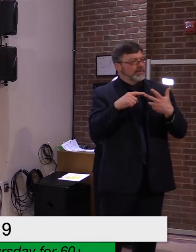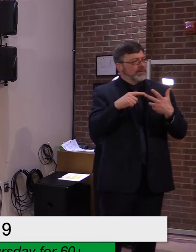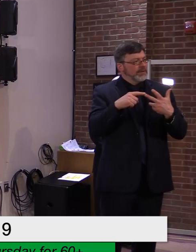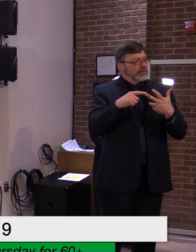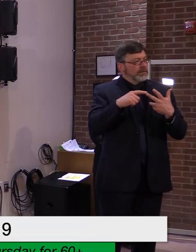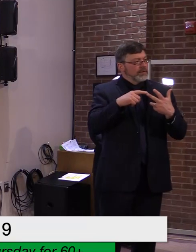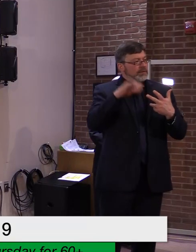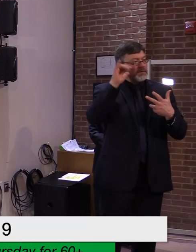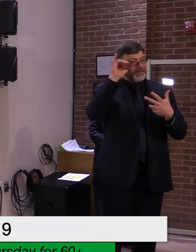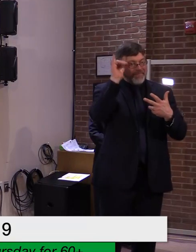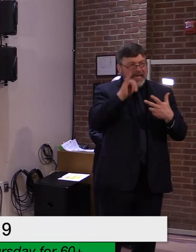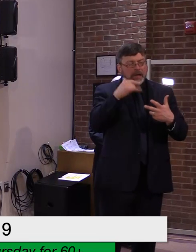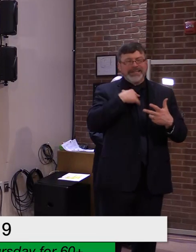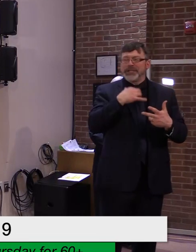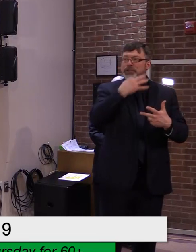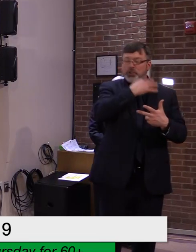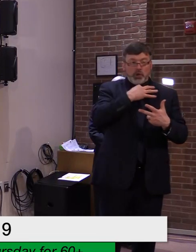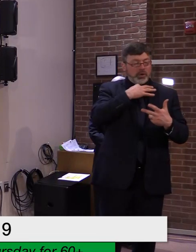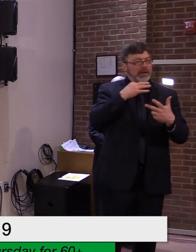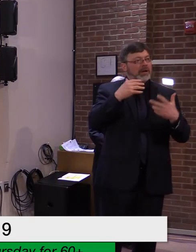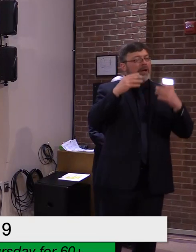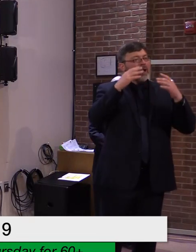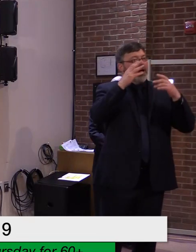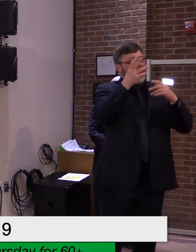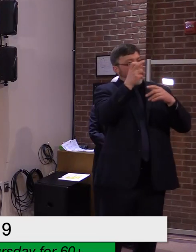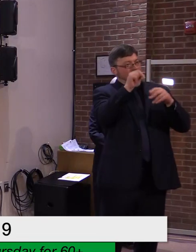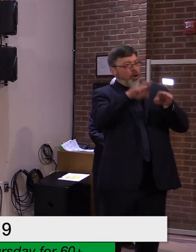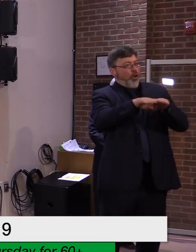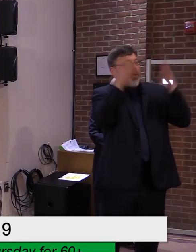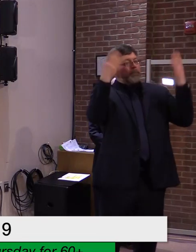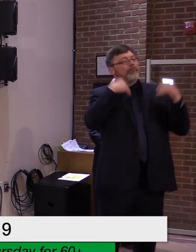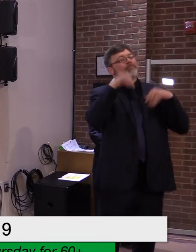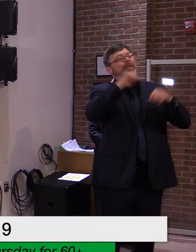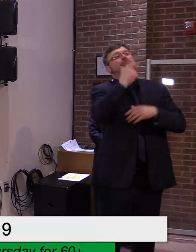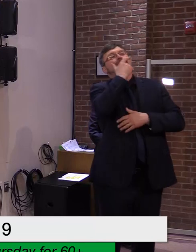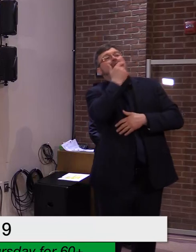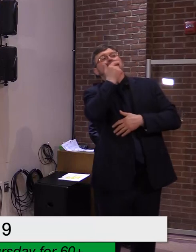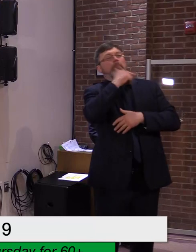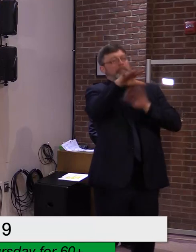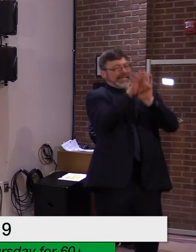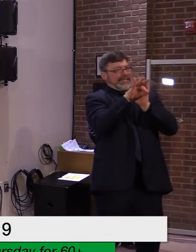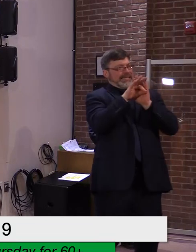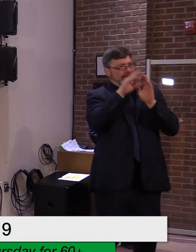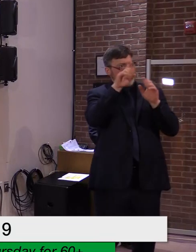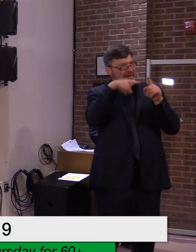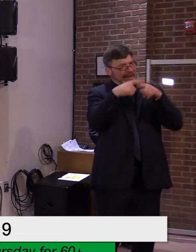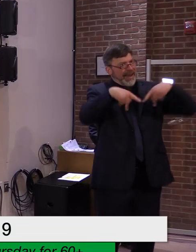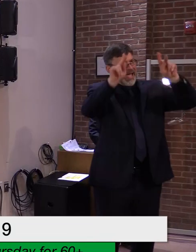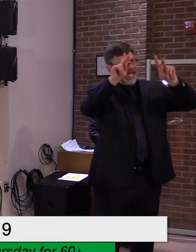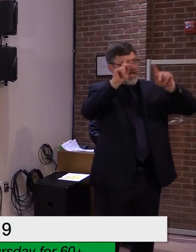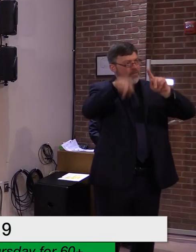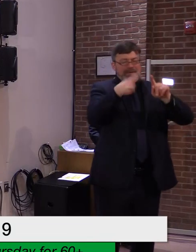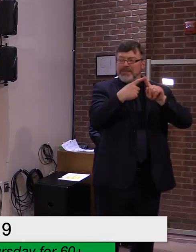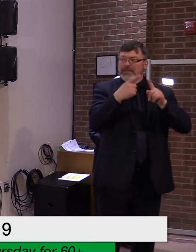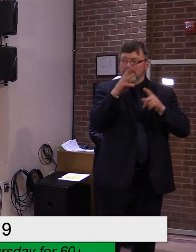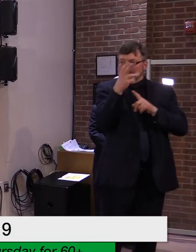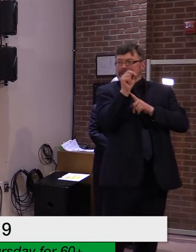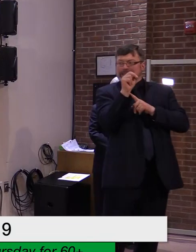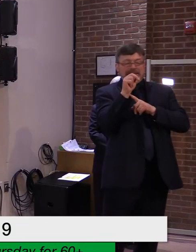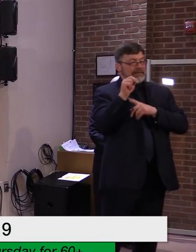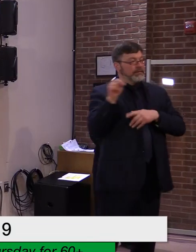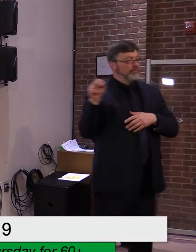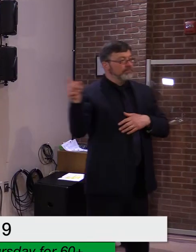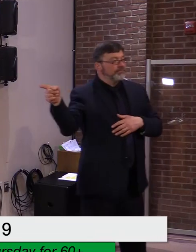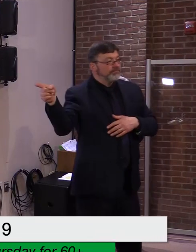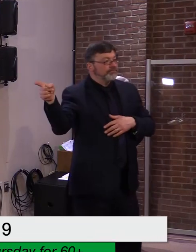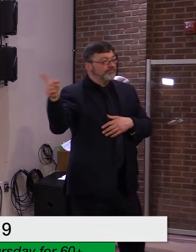on the Johnson & Johnson again, they did tell us during the call that we should expect another boost of Johnson & Johnson by the end of the